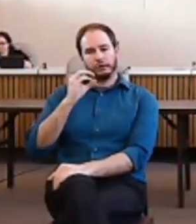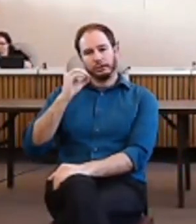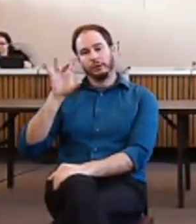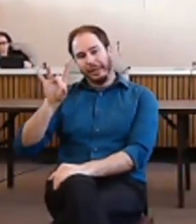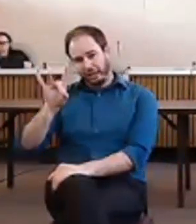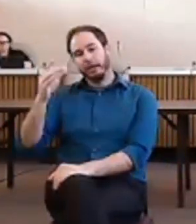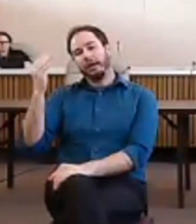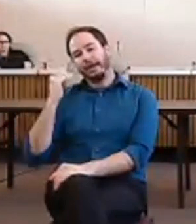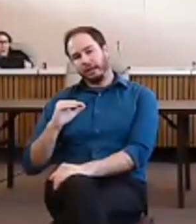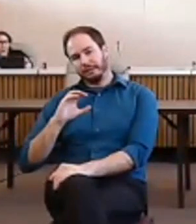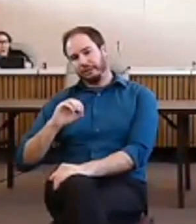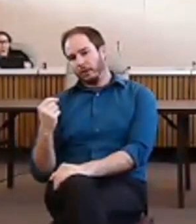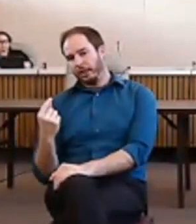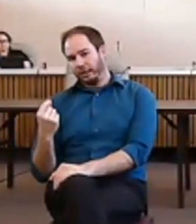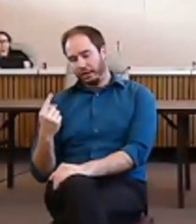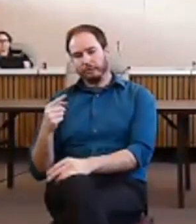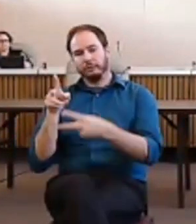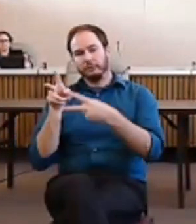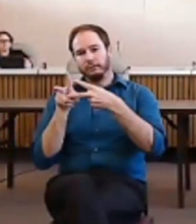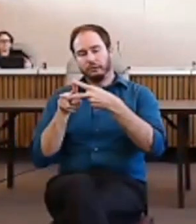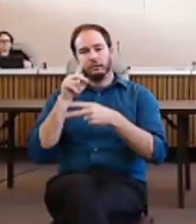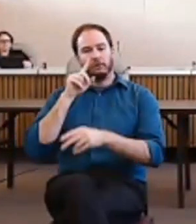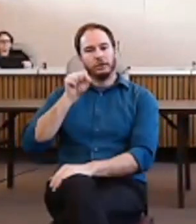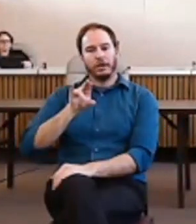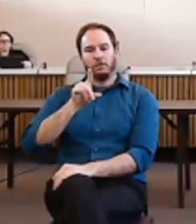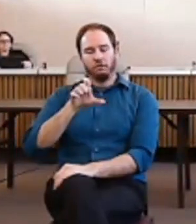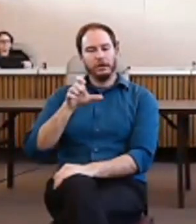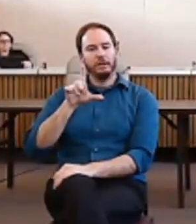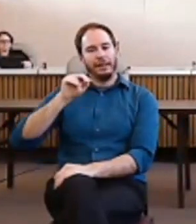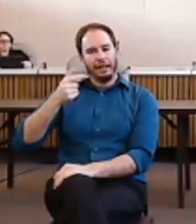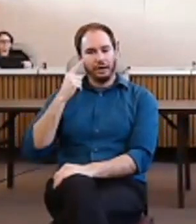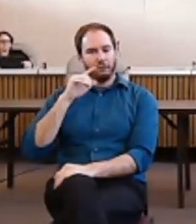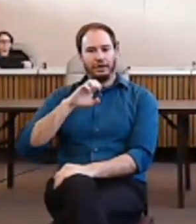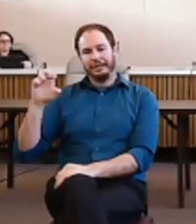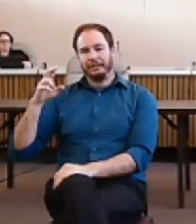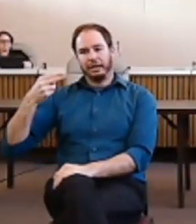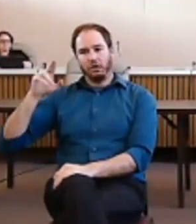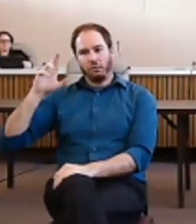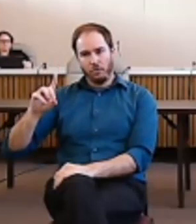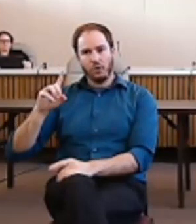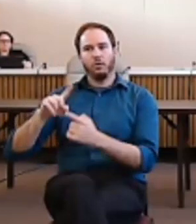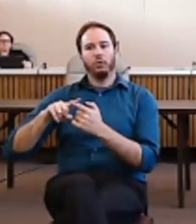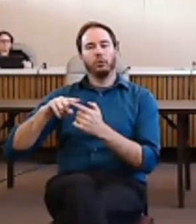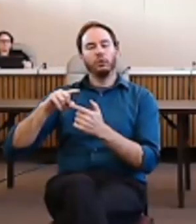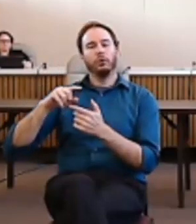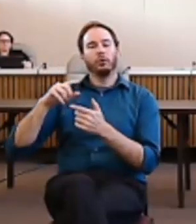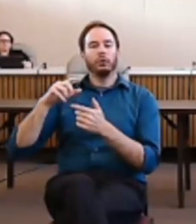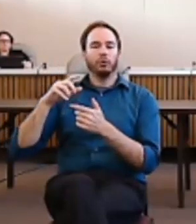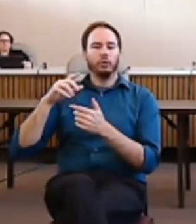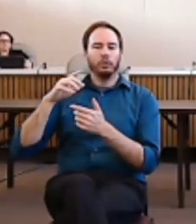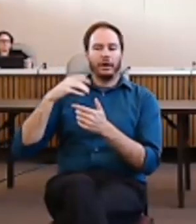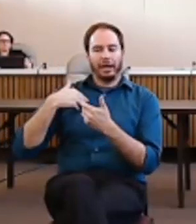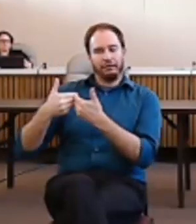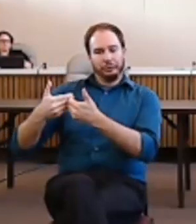2022-008 and 011 for Southridge Landing, East Henrietta Road, to apply split zoning to the parcel